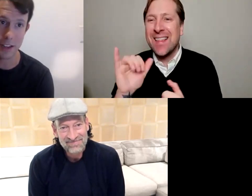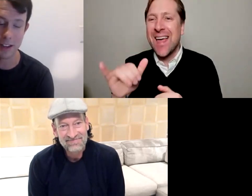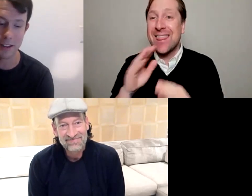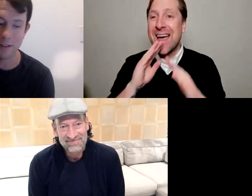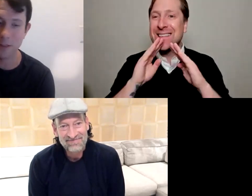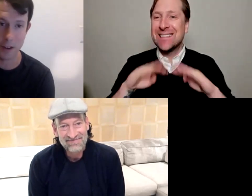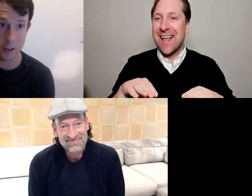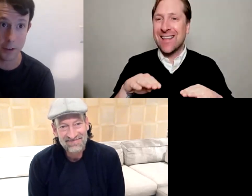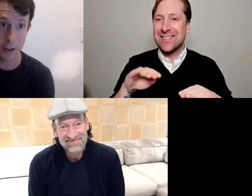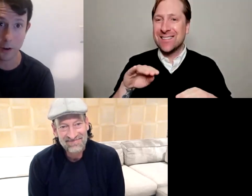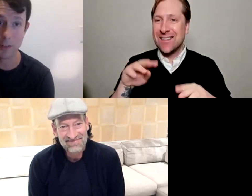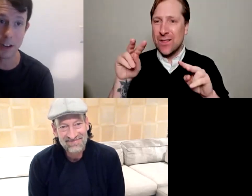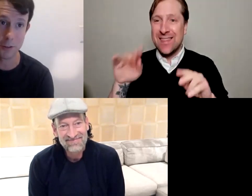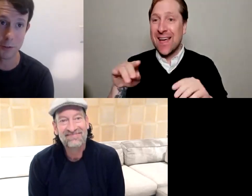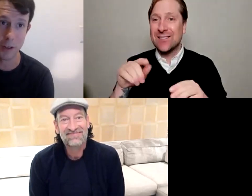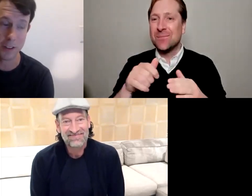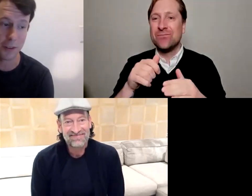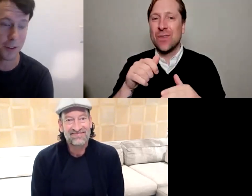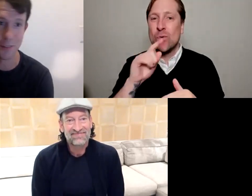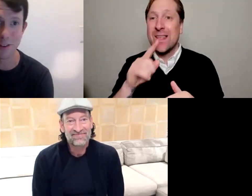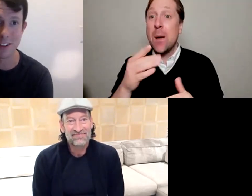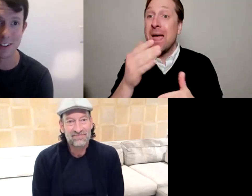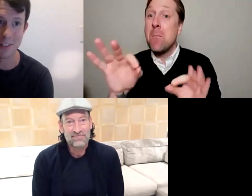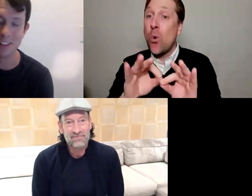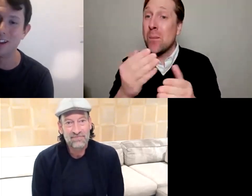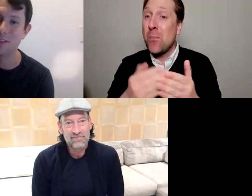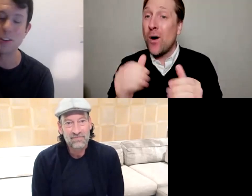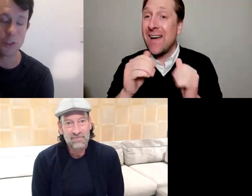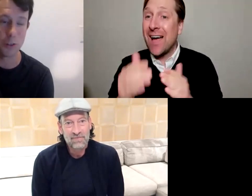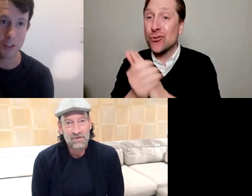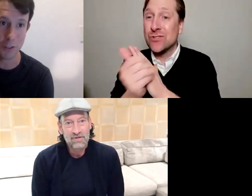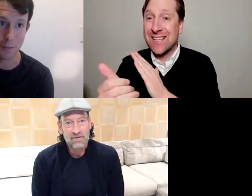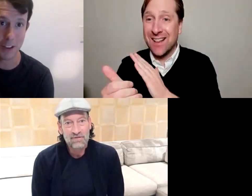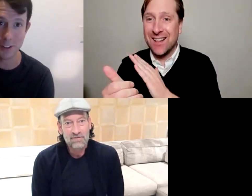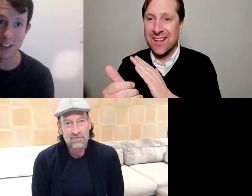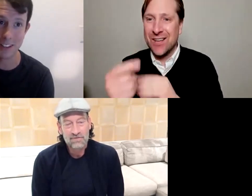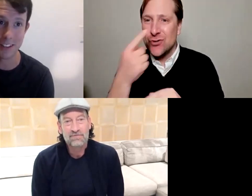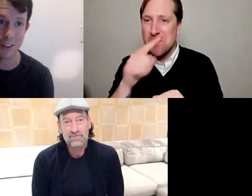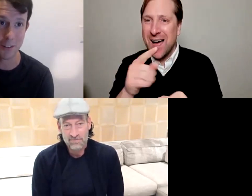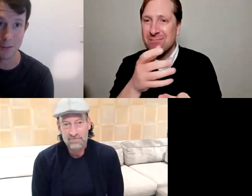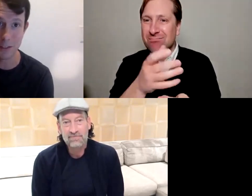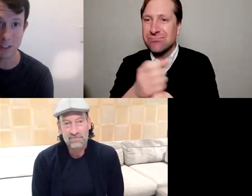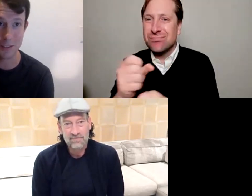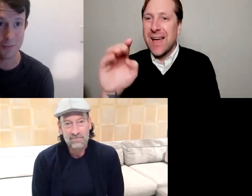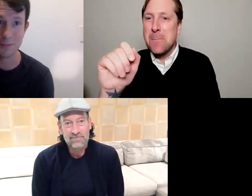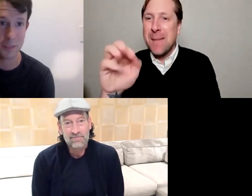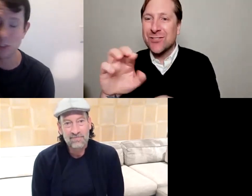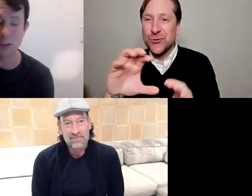is a very underrated part of an actor's toolbox. And I'm wondering if you had to give a very short sort of masterclass on the art of